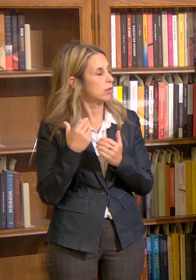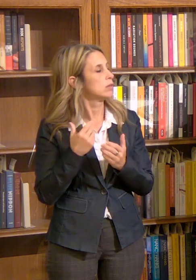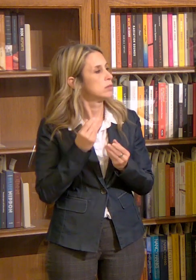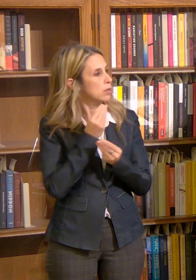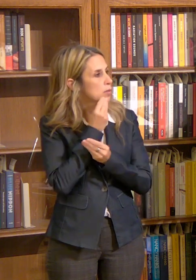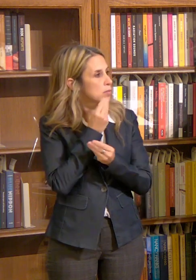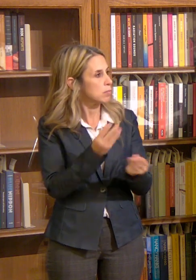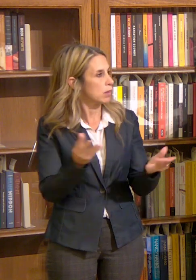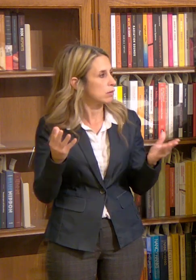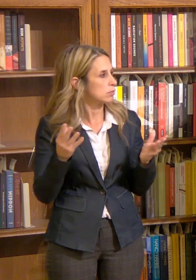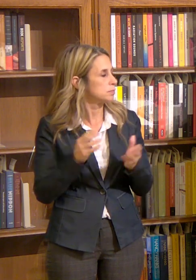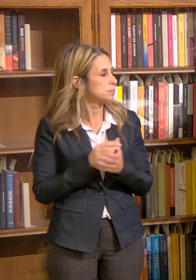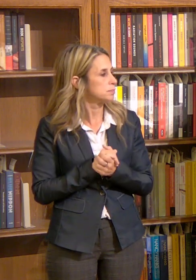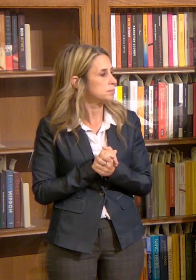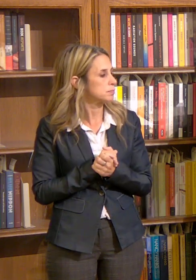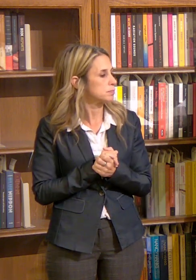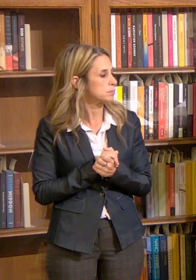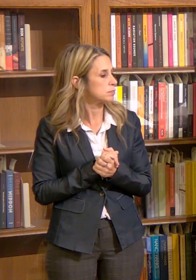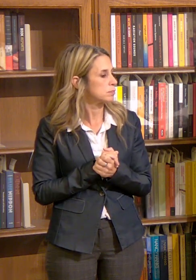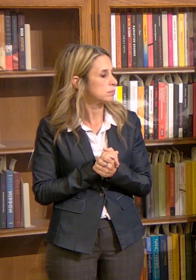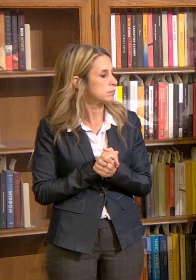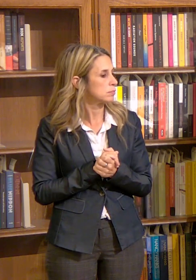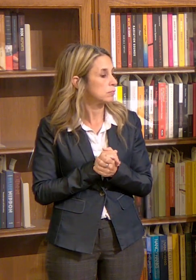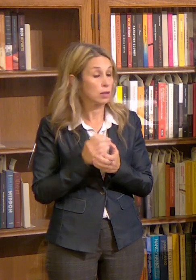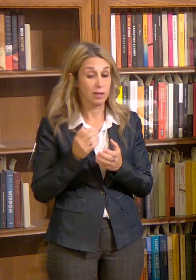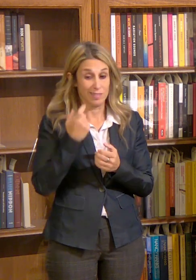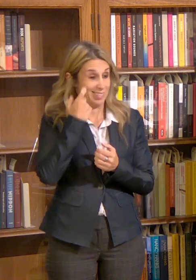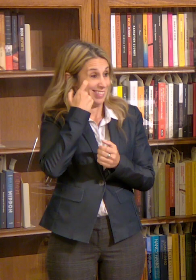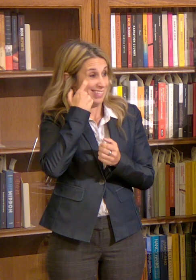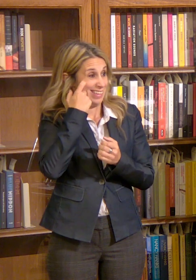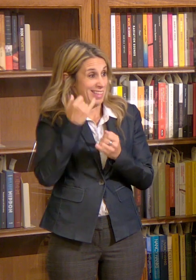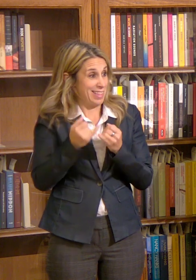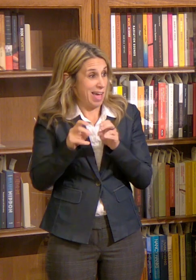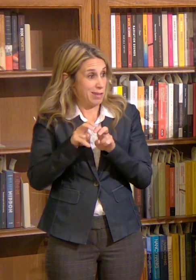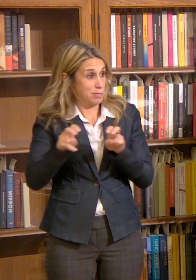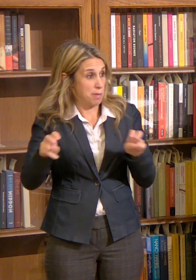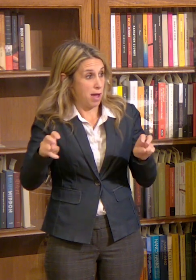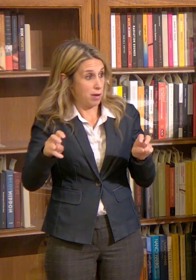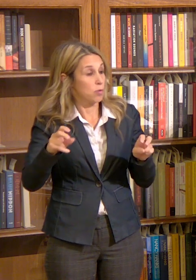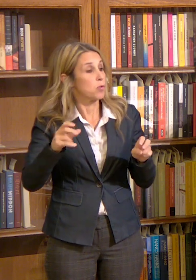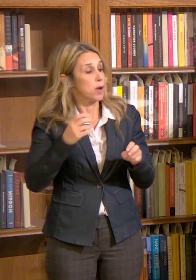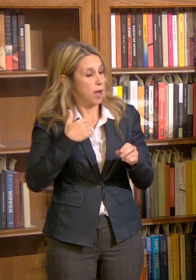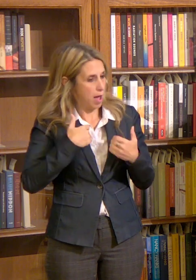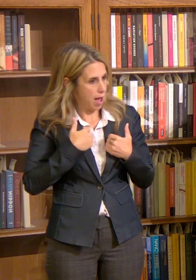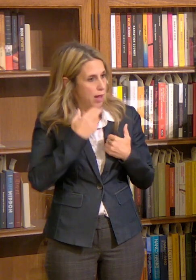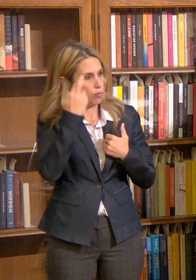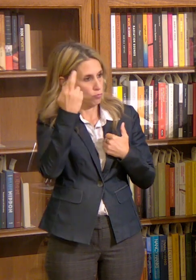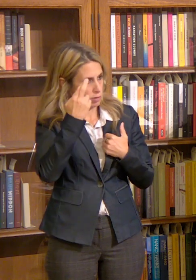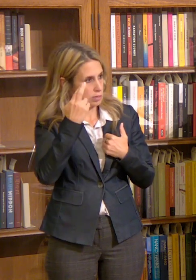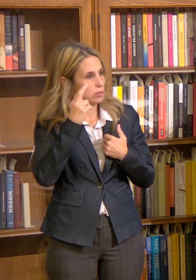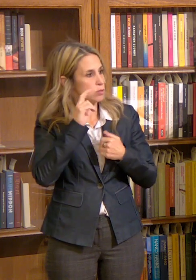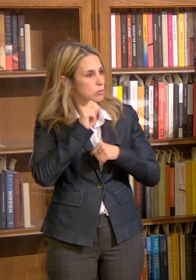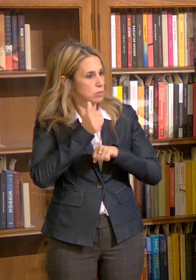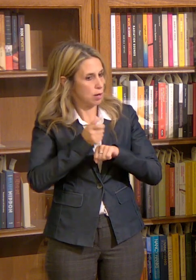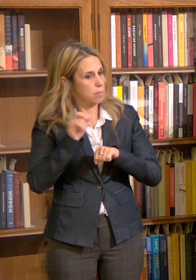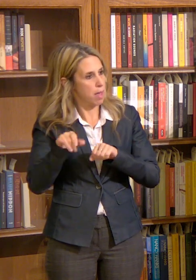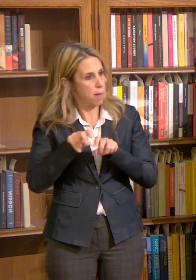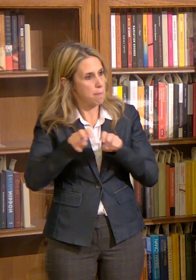load now our last panel was intentional in the planning of this